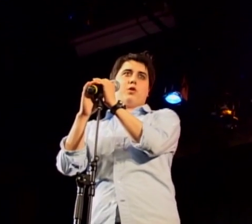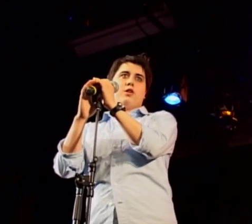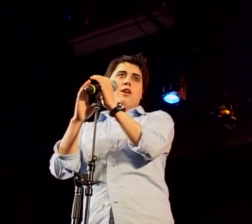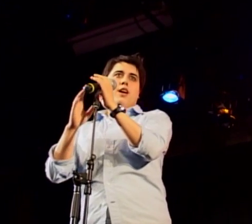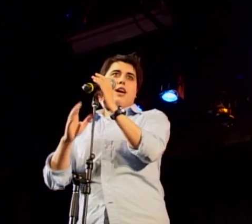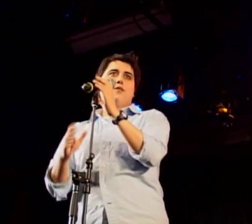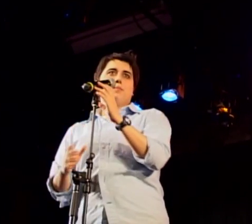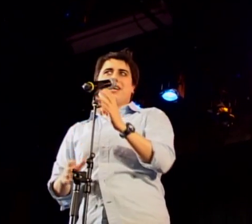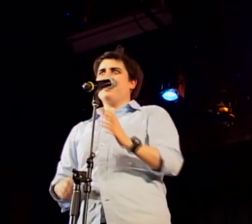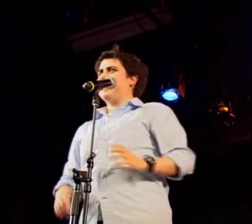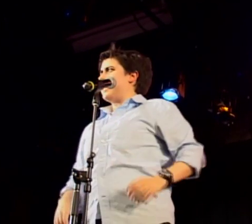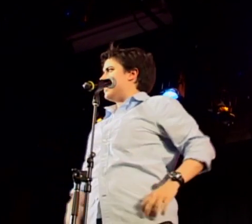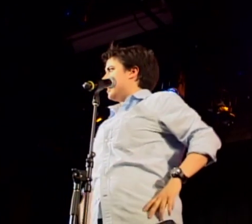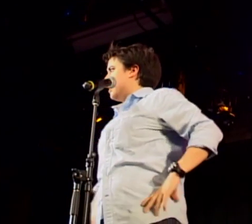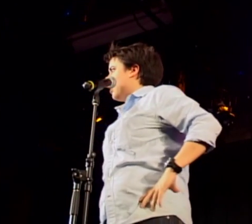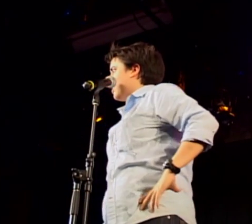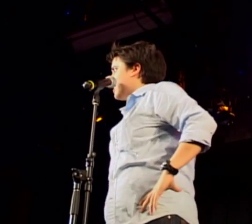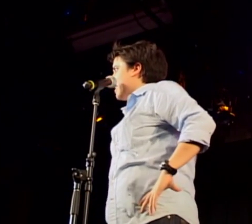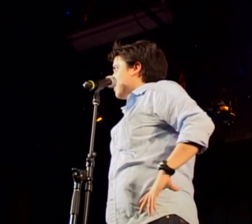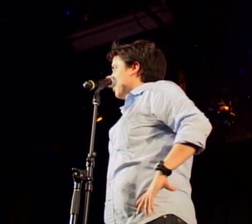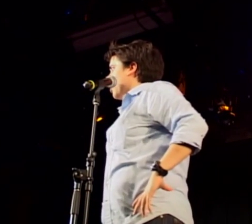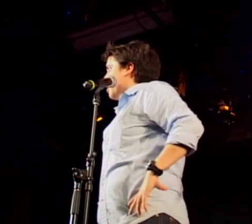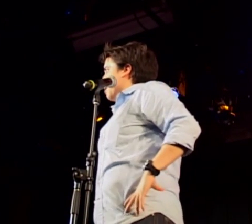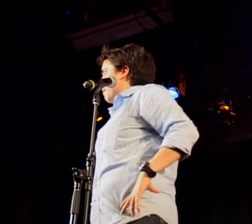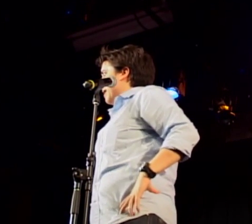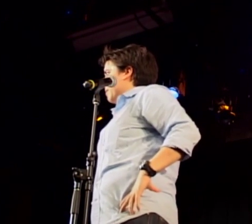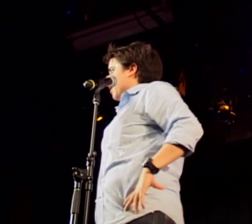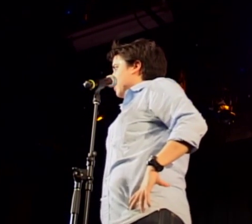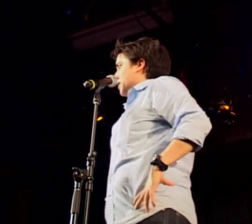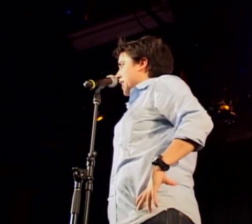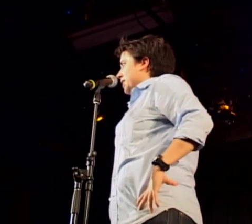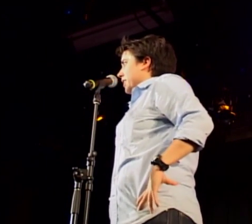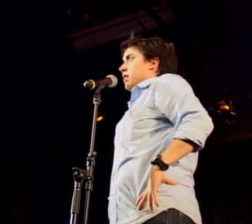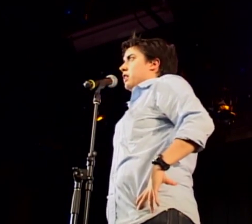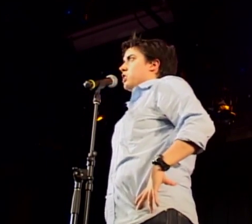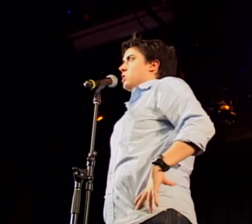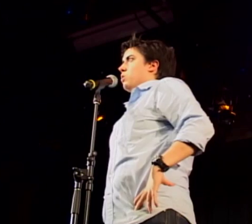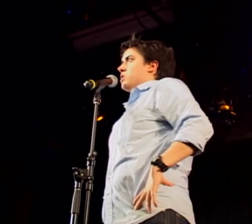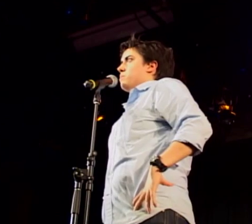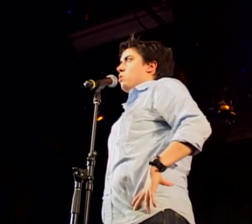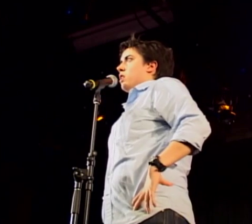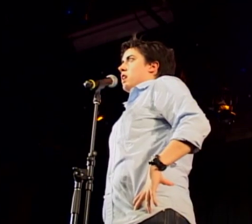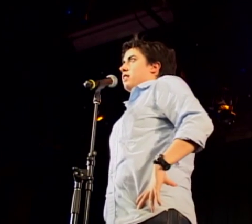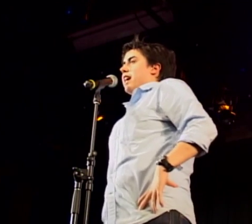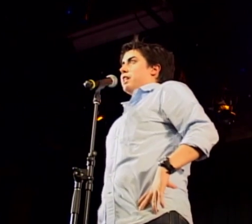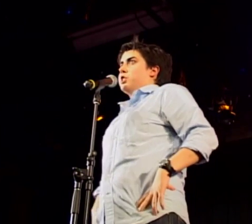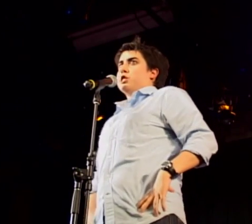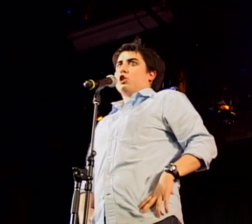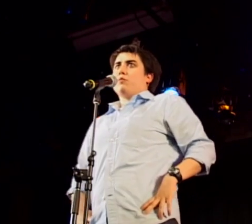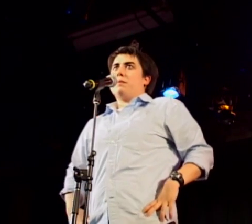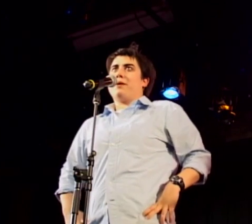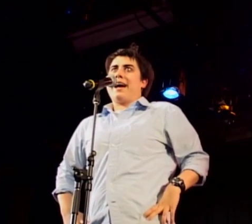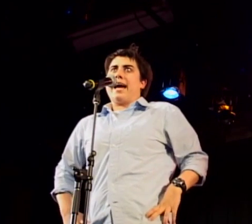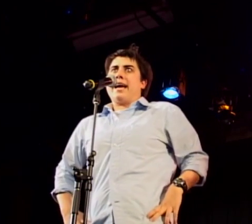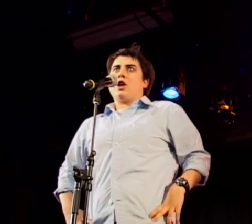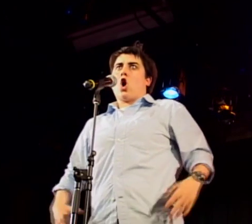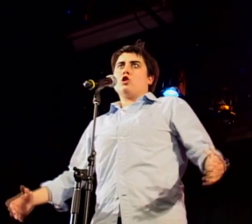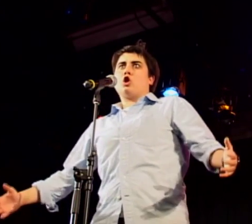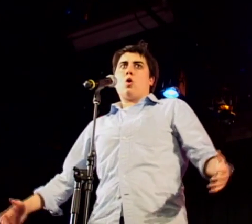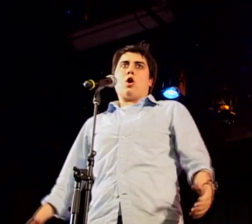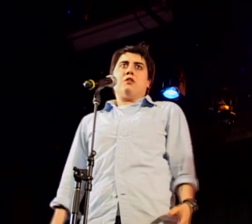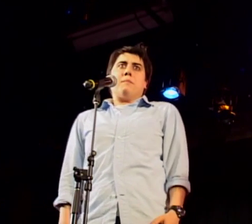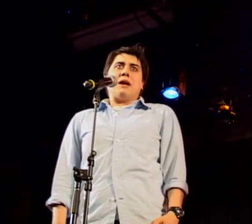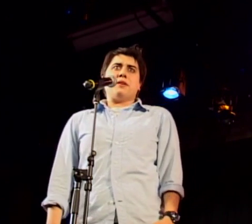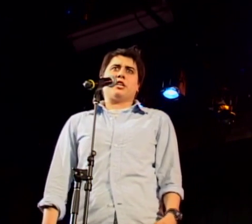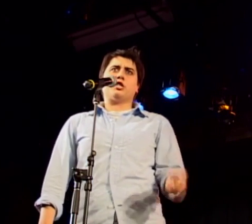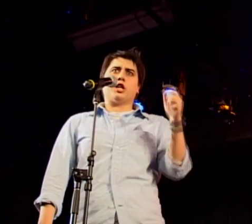3 to the 4. Everybody's dancing on the dance floor. My baby girl's giggling because she wants more. Like she's a groupie, but I ain't